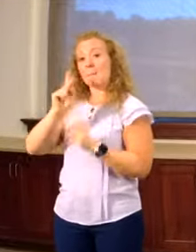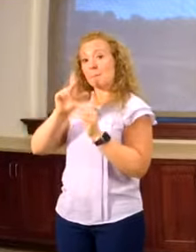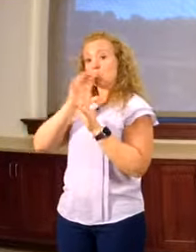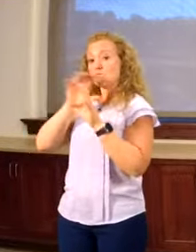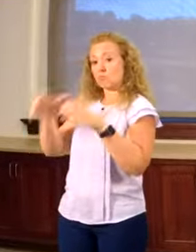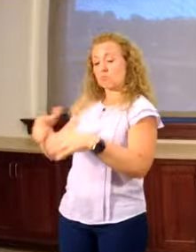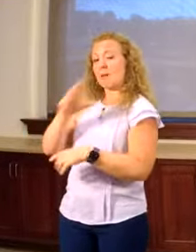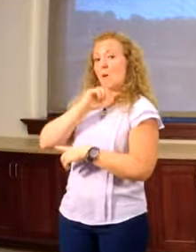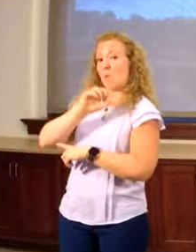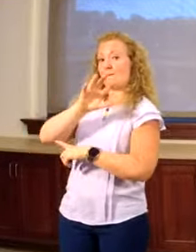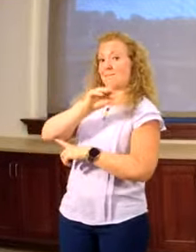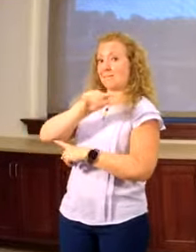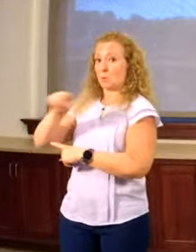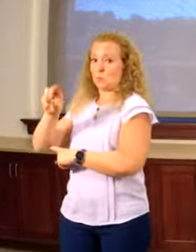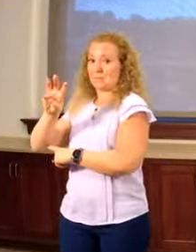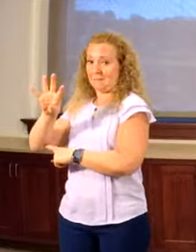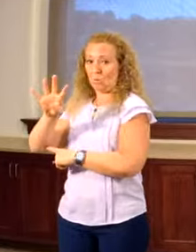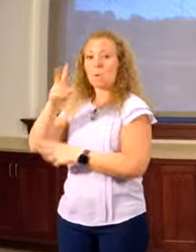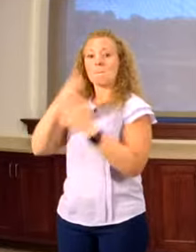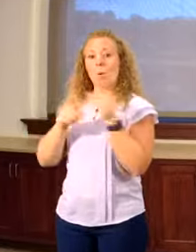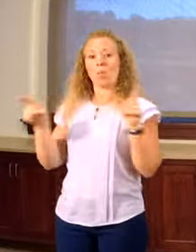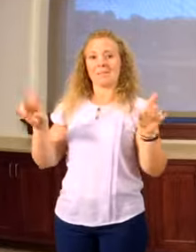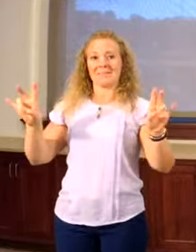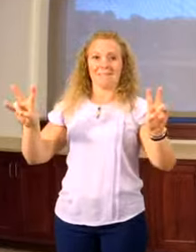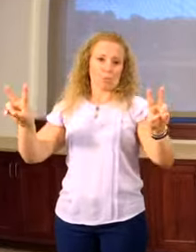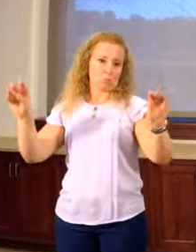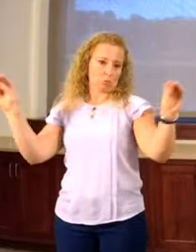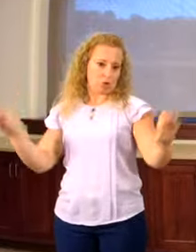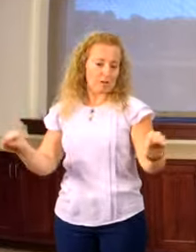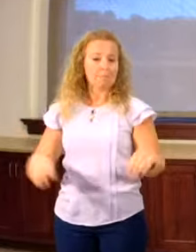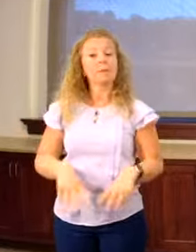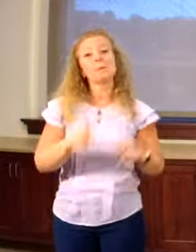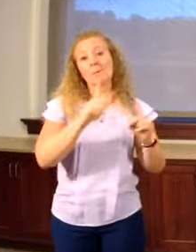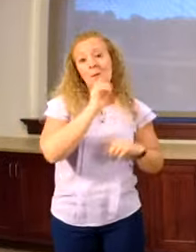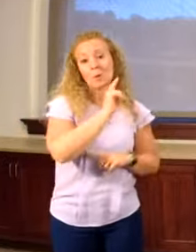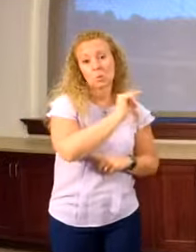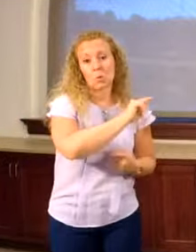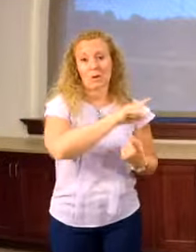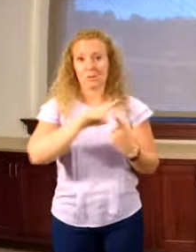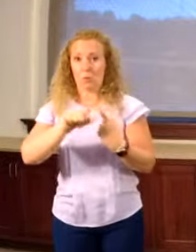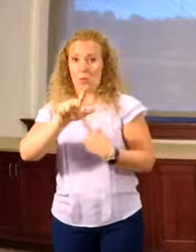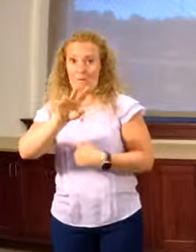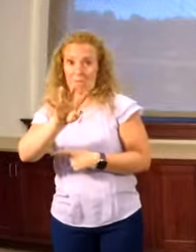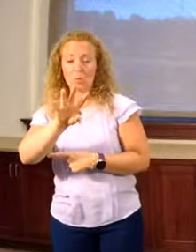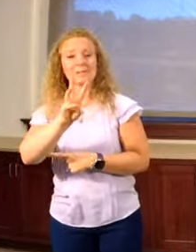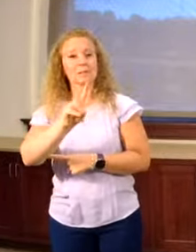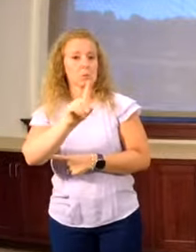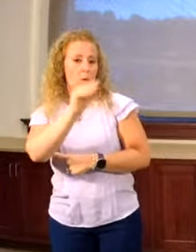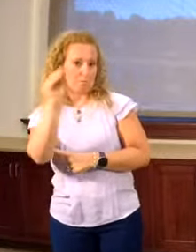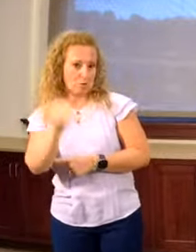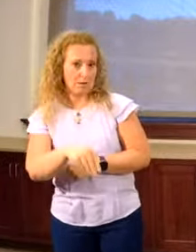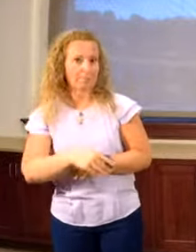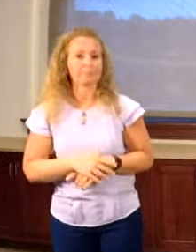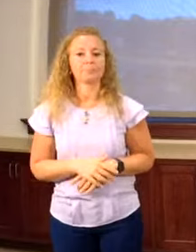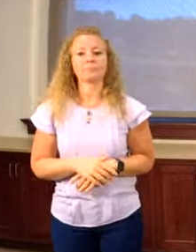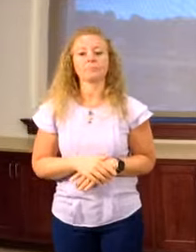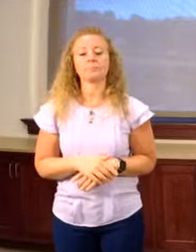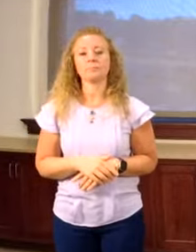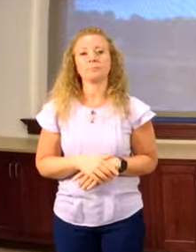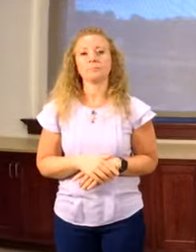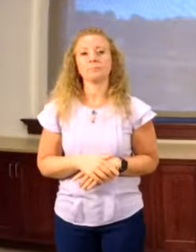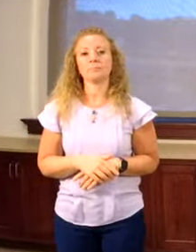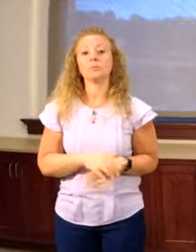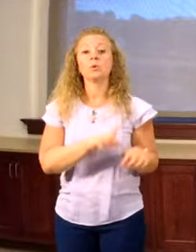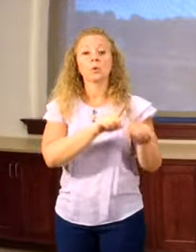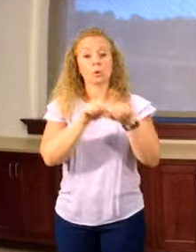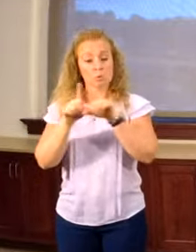to 64, the rates are both 72%, and for people 20 to 34, 61%.